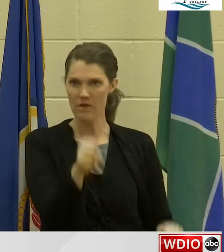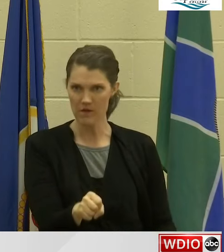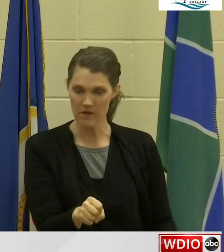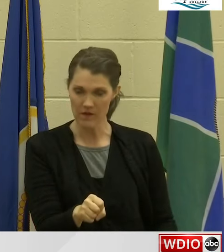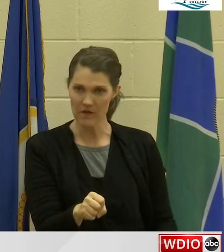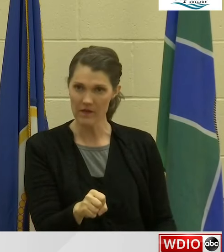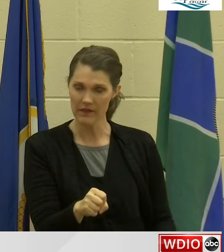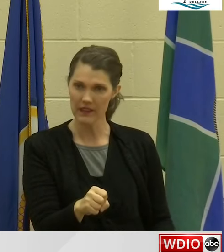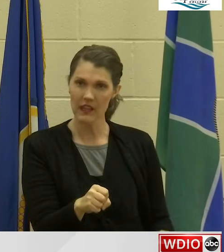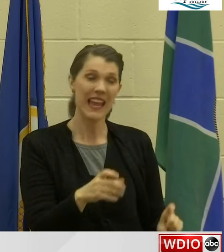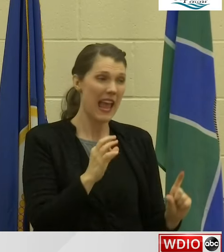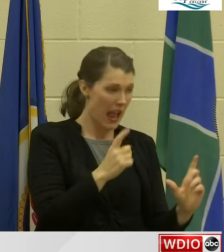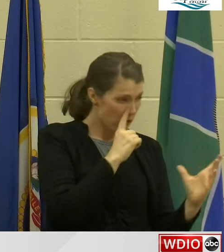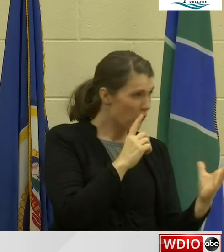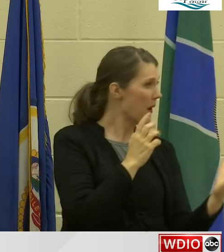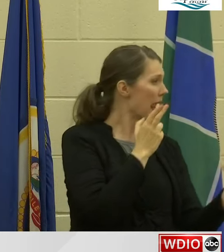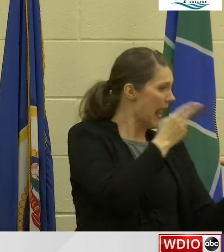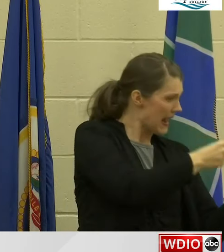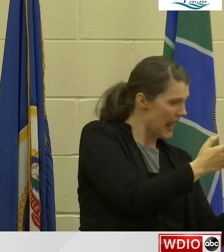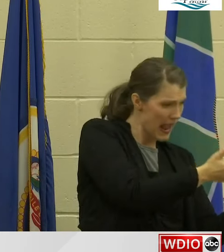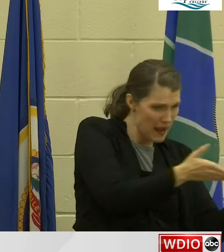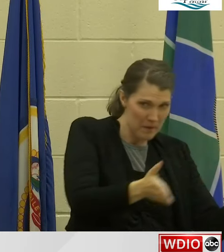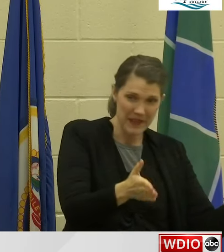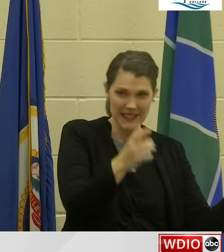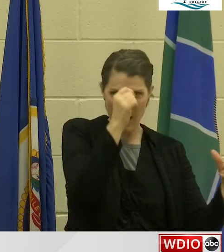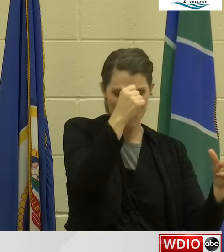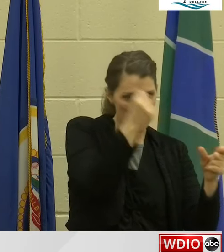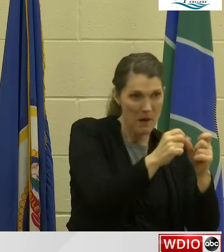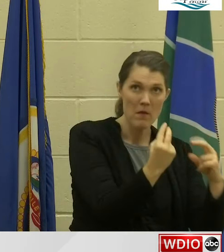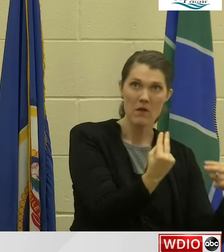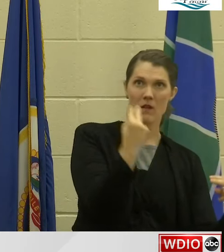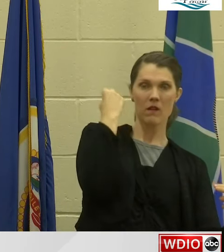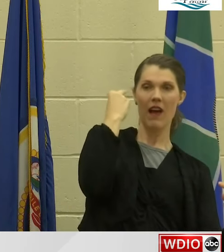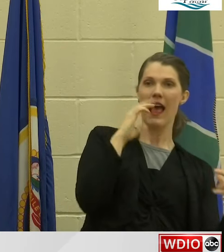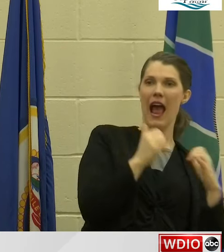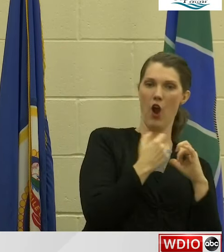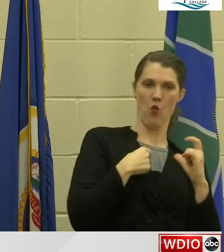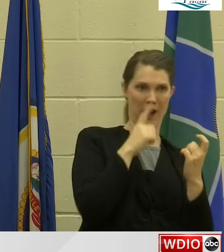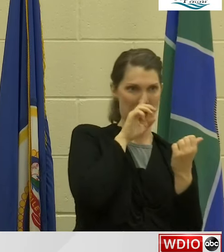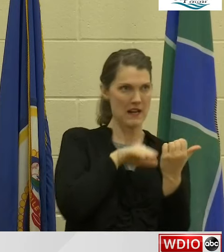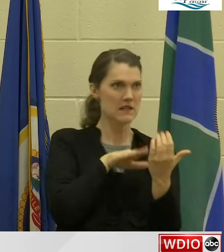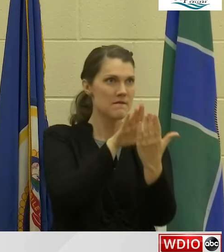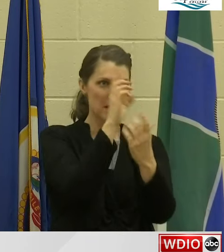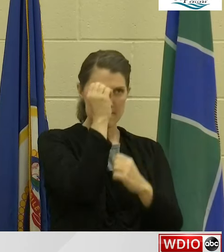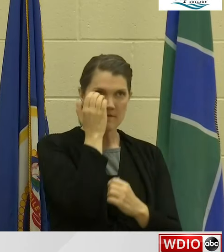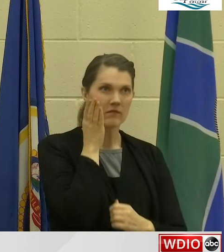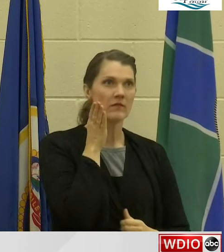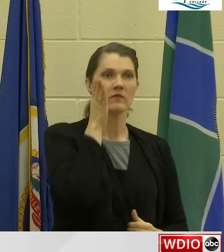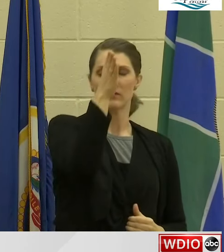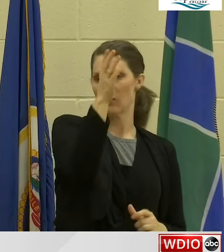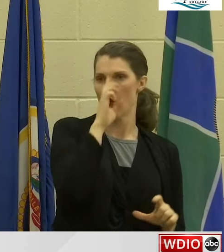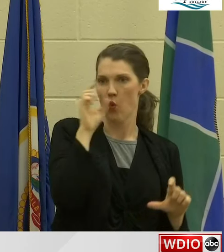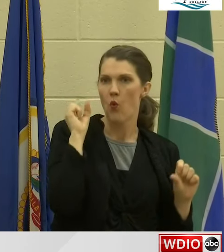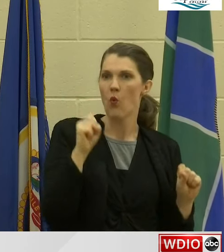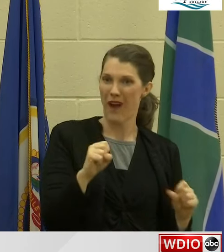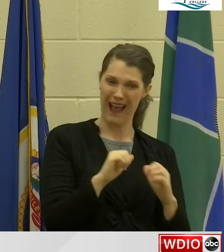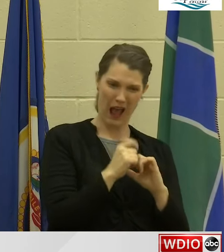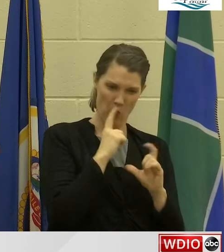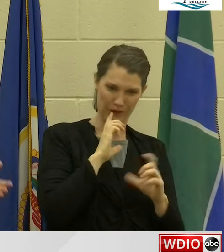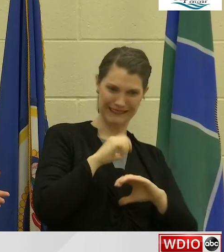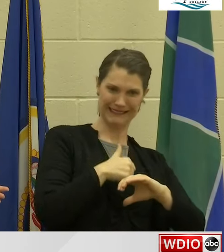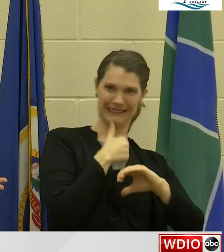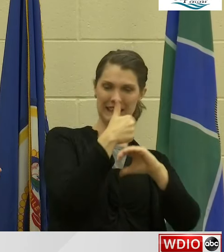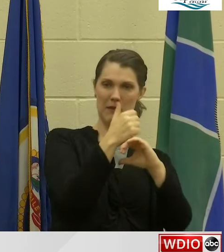Seeing, naming, and listening is our first step in healing, and they are how we build a